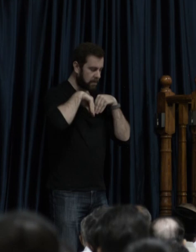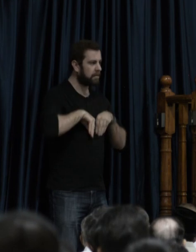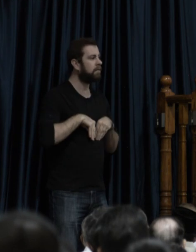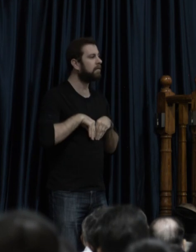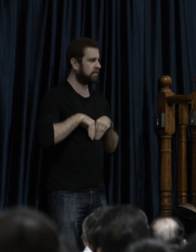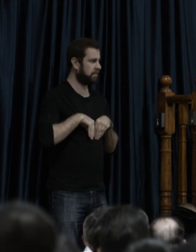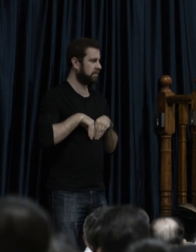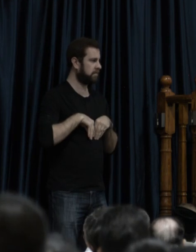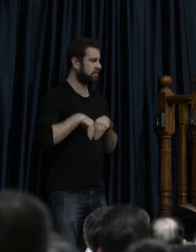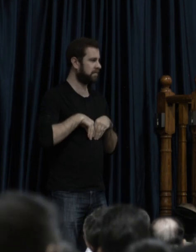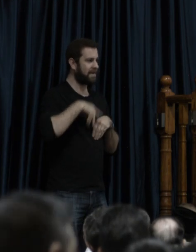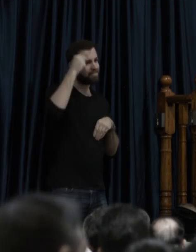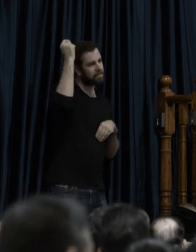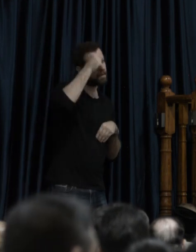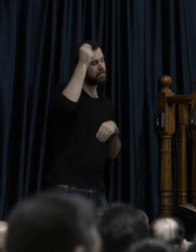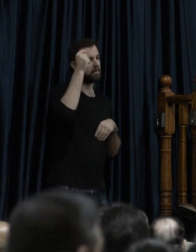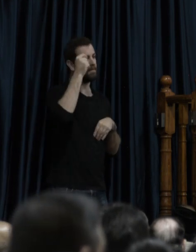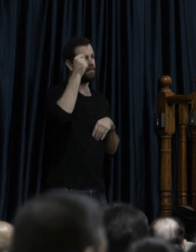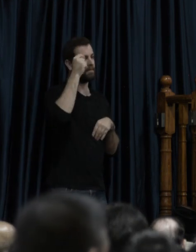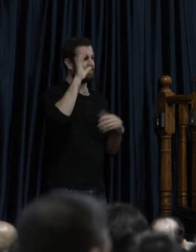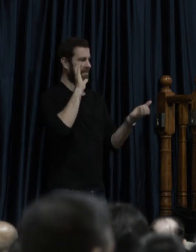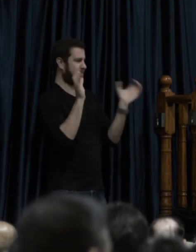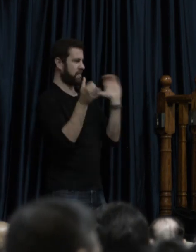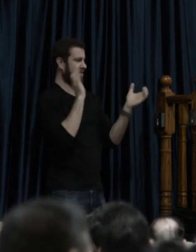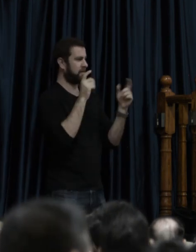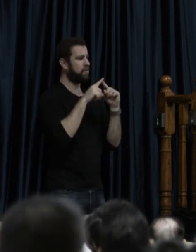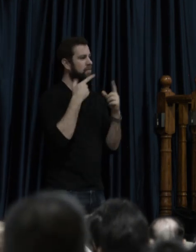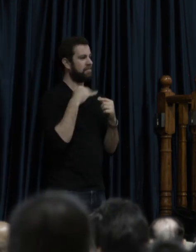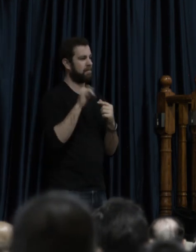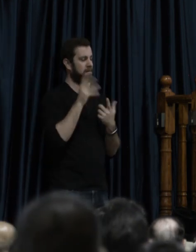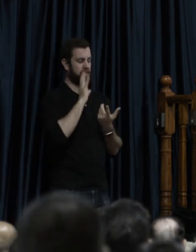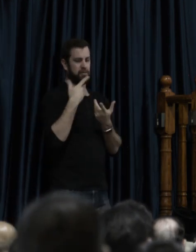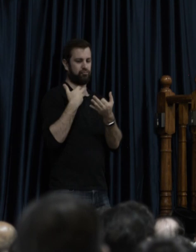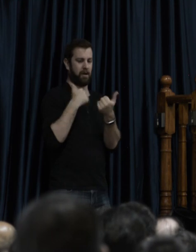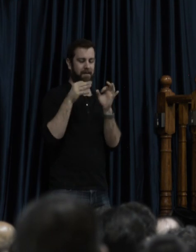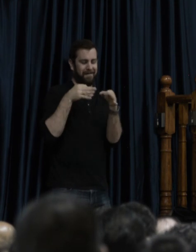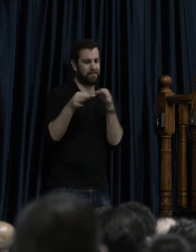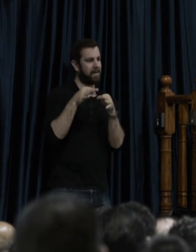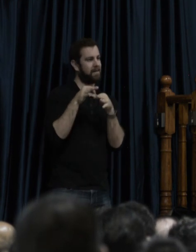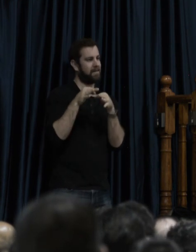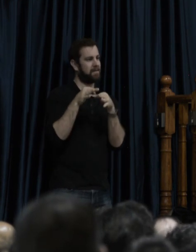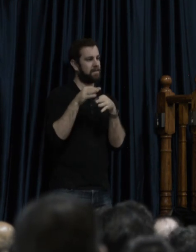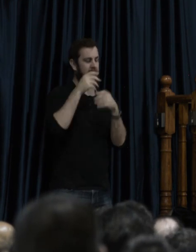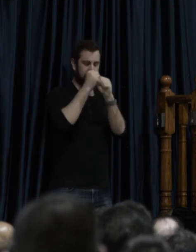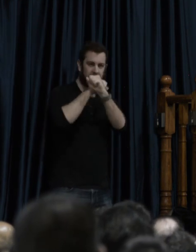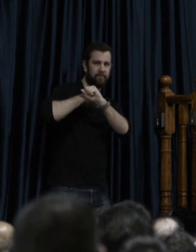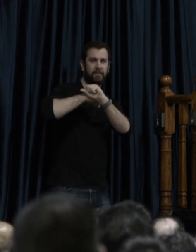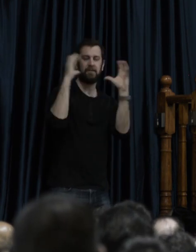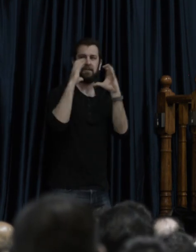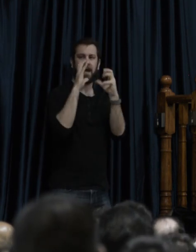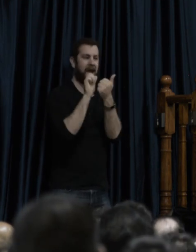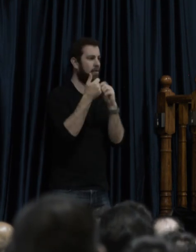theory, the analogy given to explain the vision of the pious, how they can flush